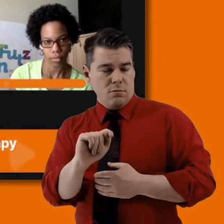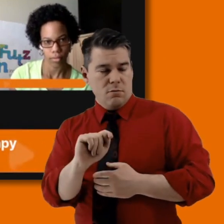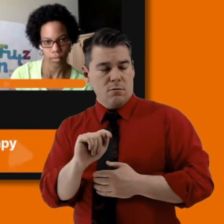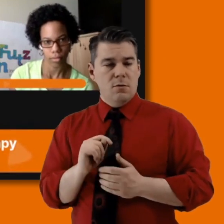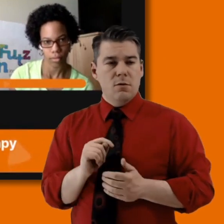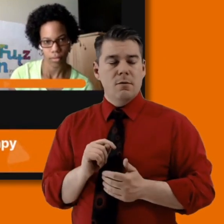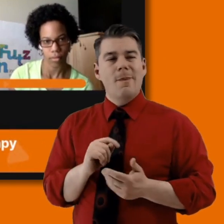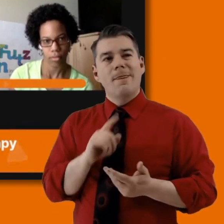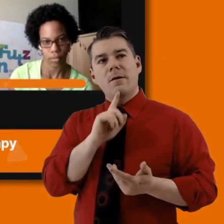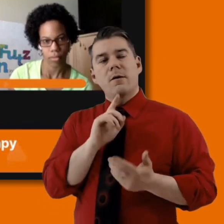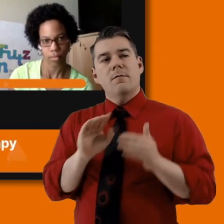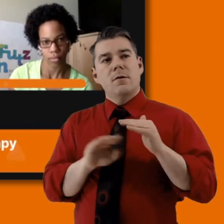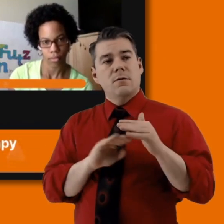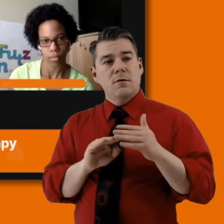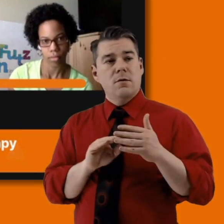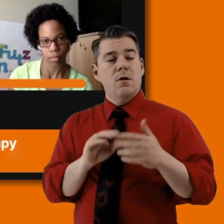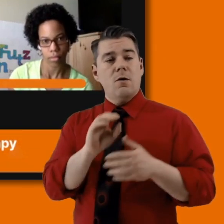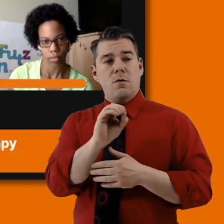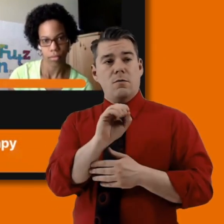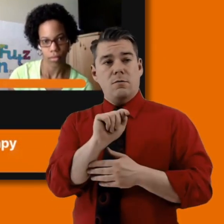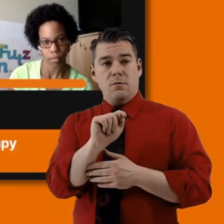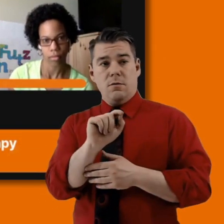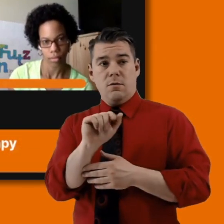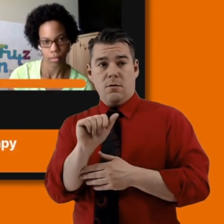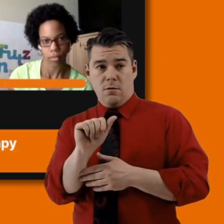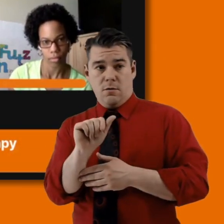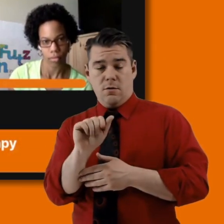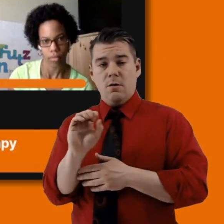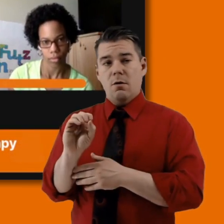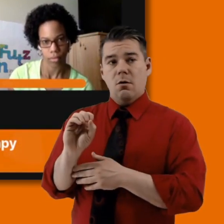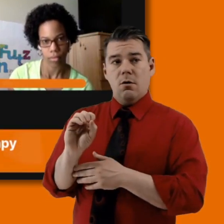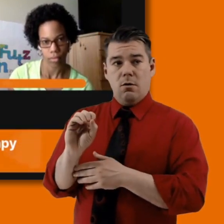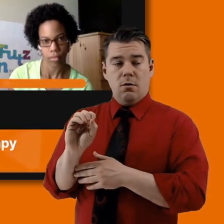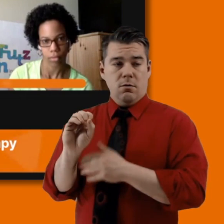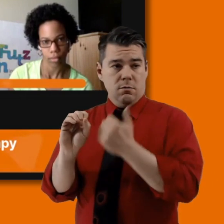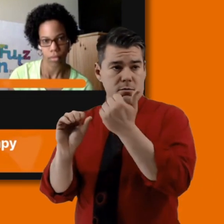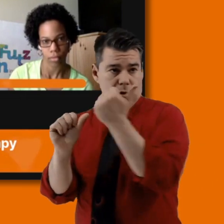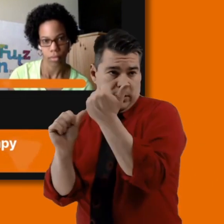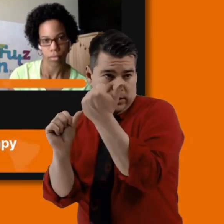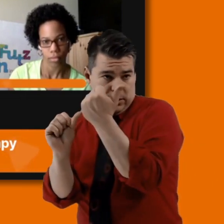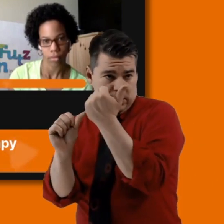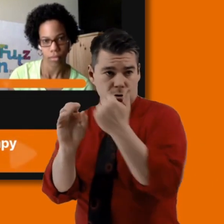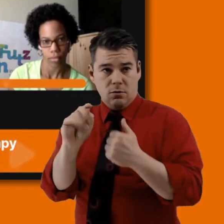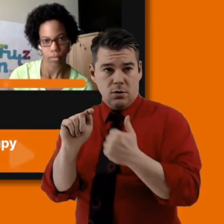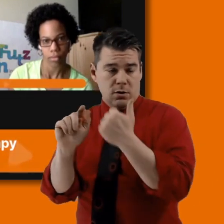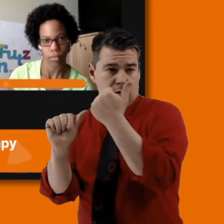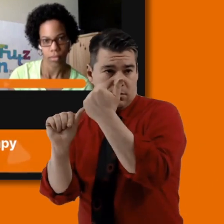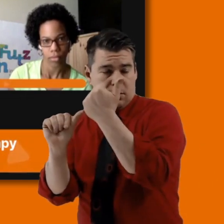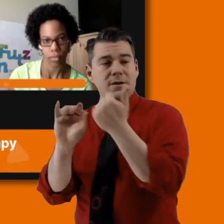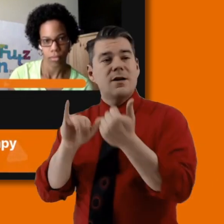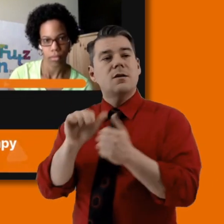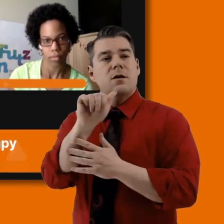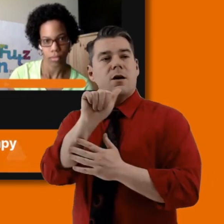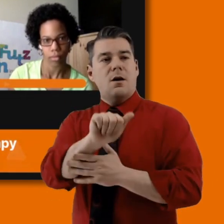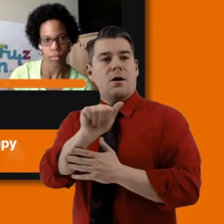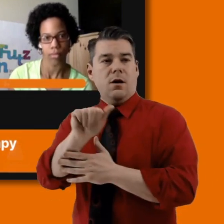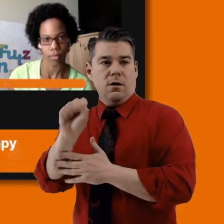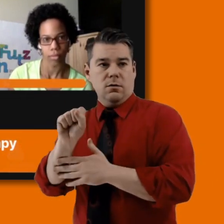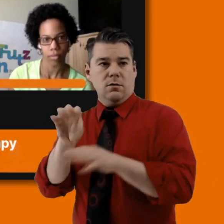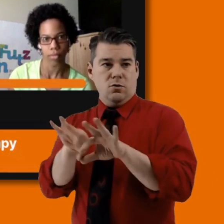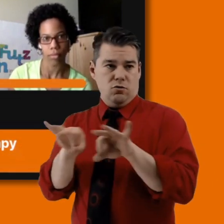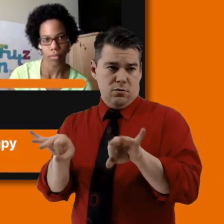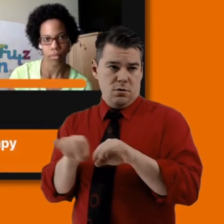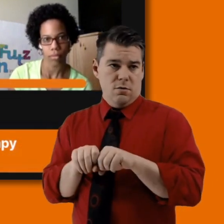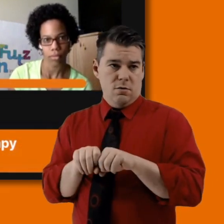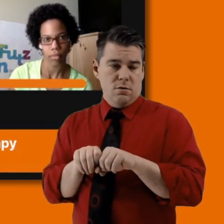so basically, the OTA, or the occupational therapy assistant, as it is right now, that's an associate's degree. And now we do